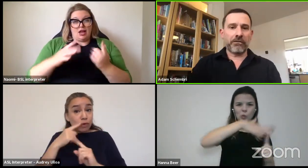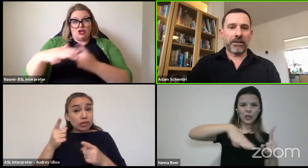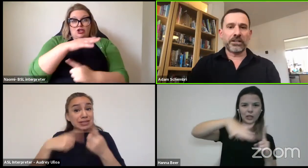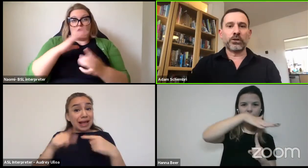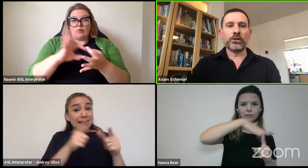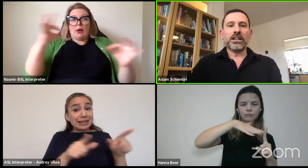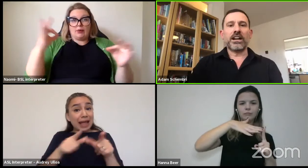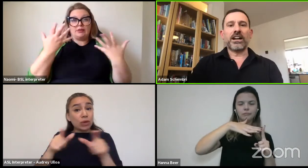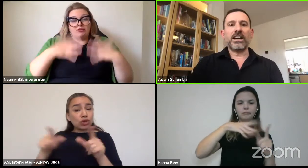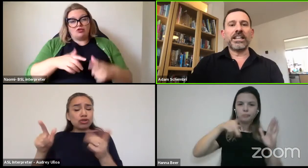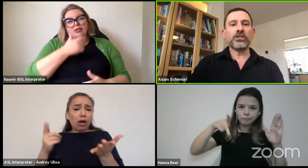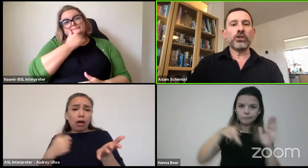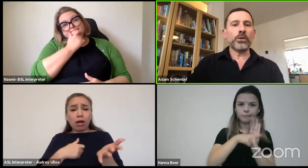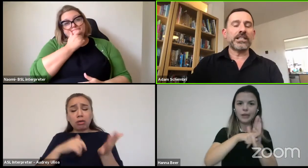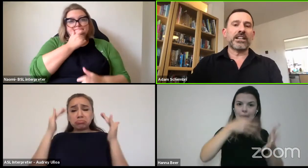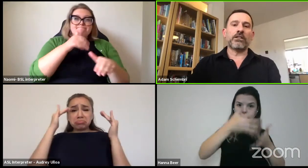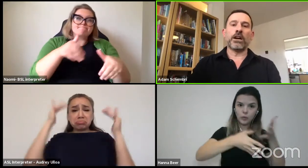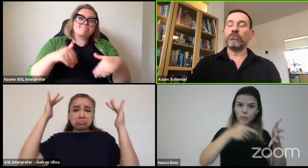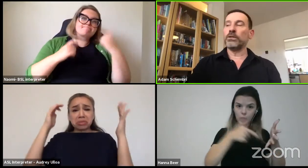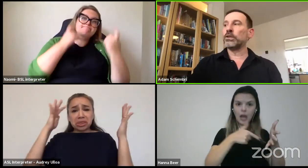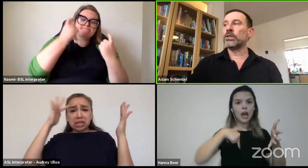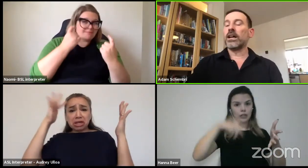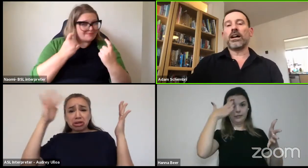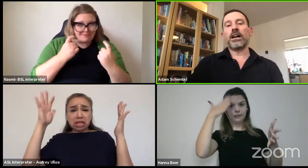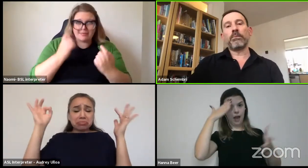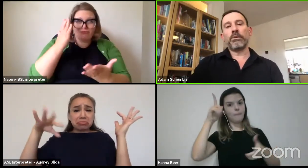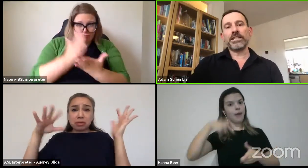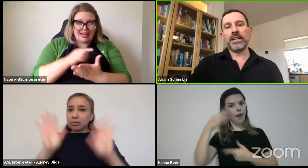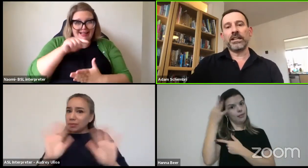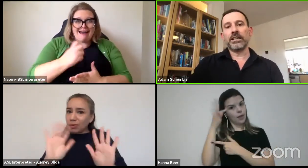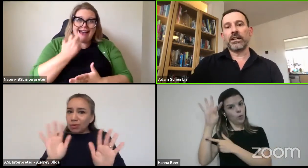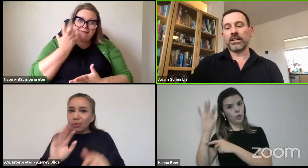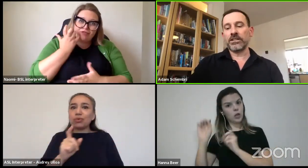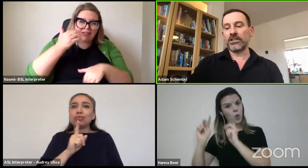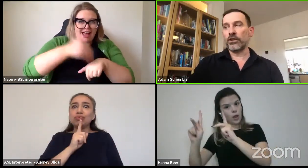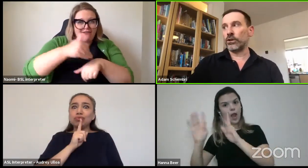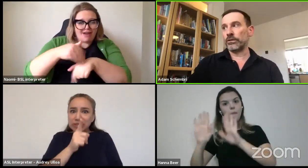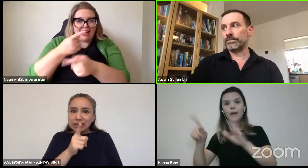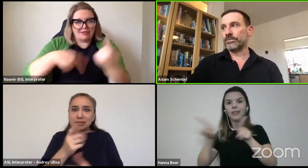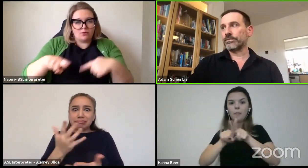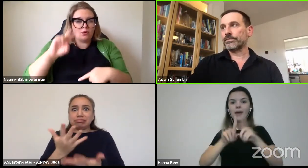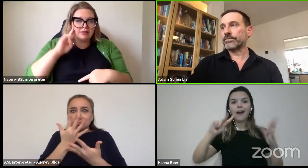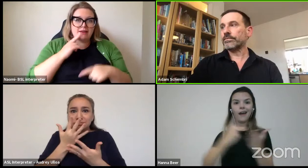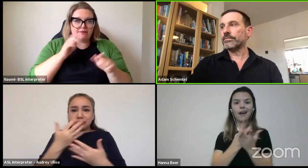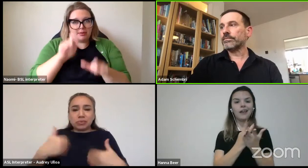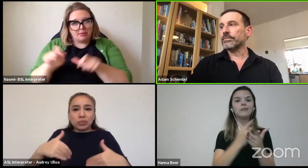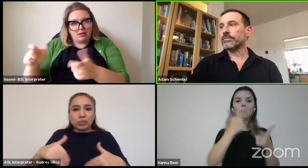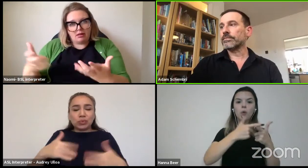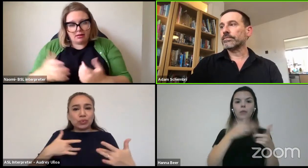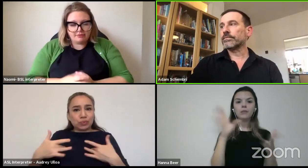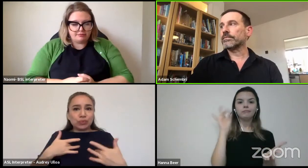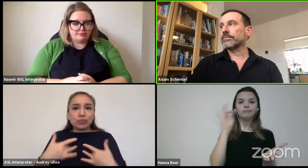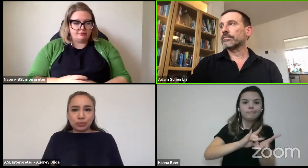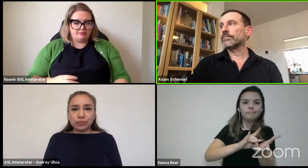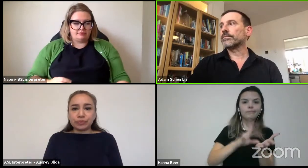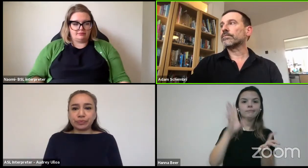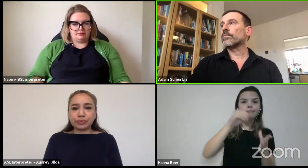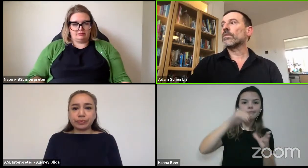a theoretical issue, it's a real pressing concern.